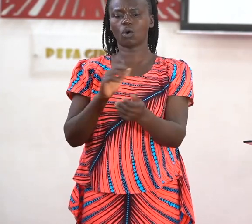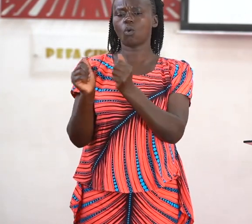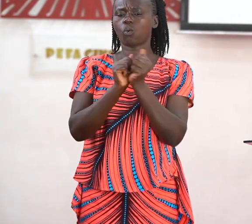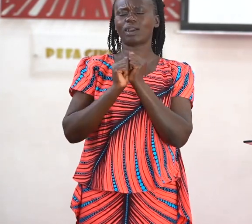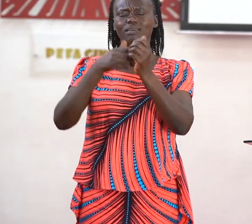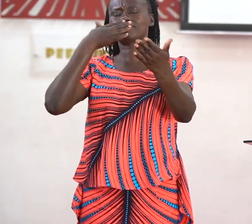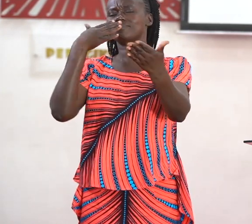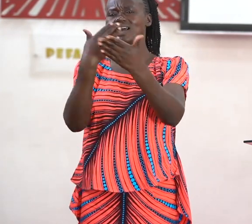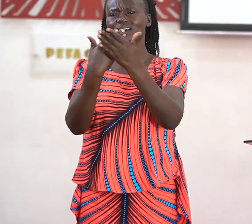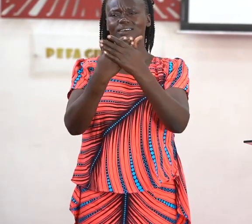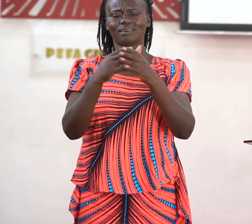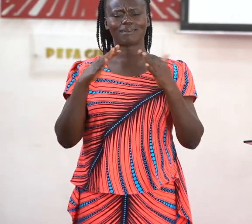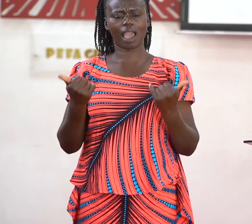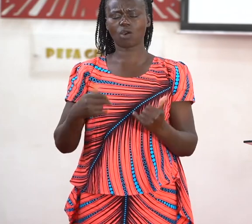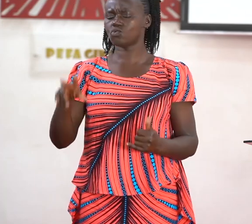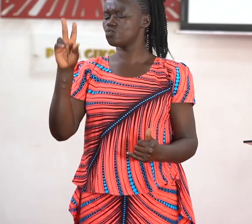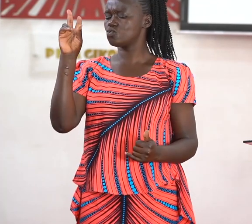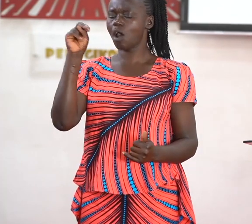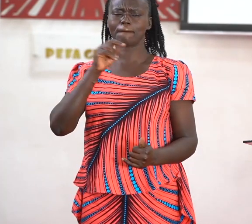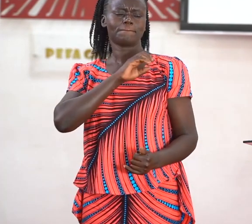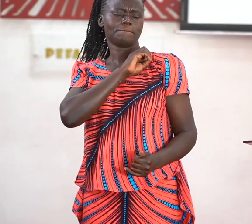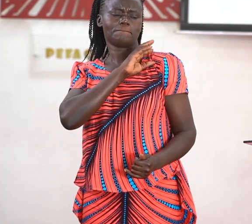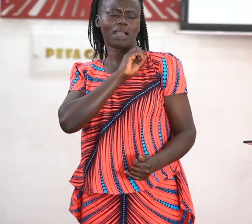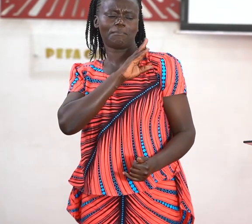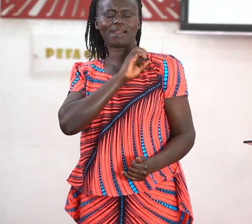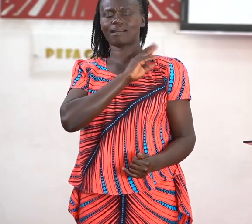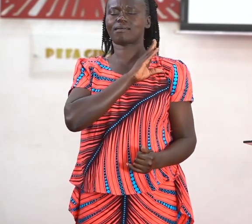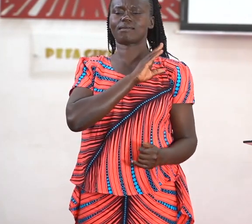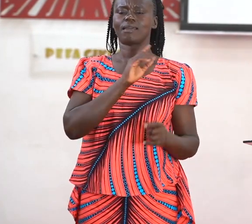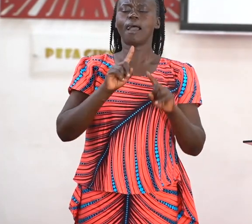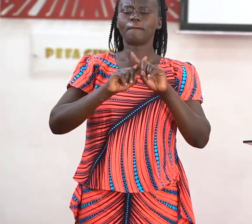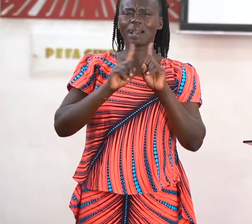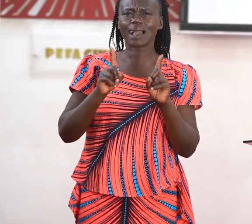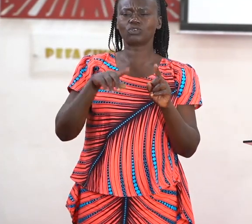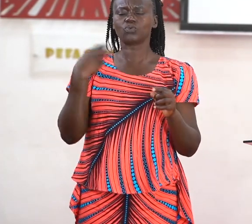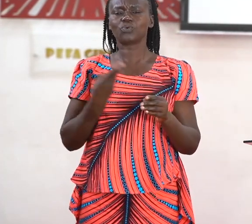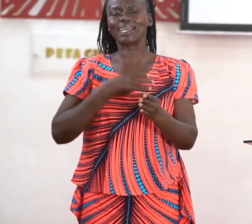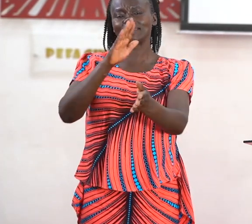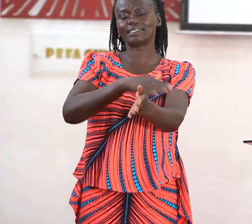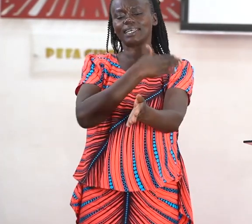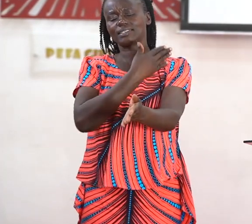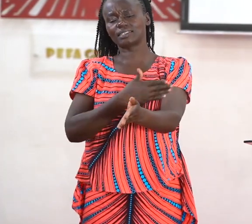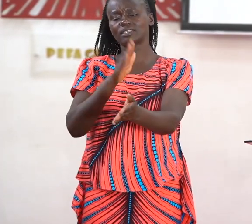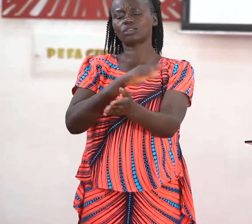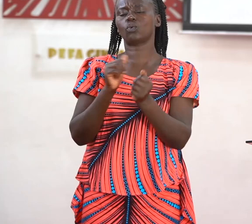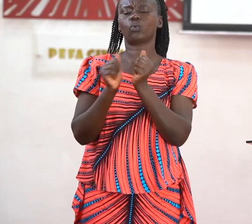supposed to be murmuring and complaining. We are supposed to be singing those psalms and hymns with